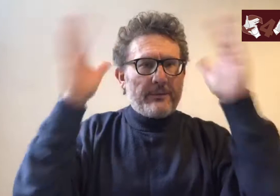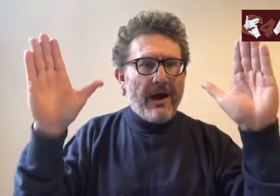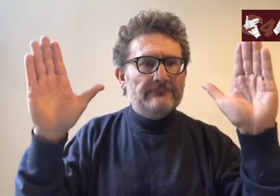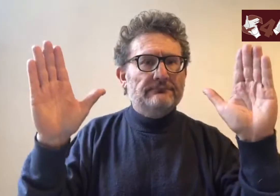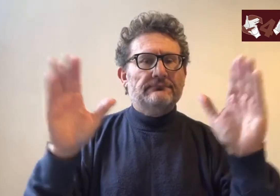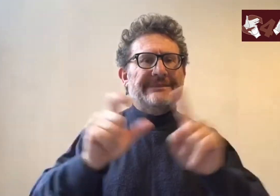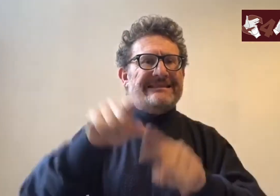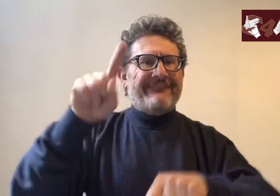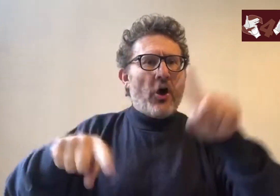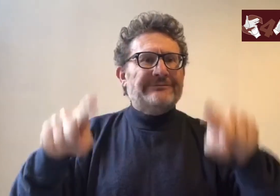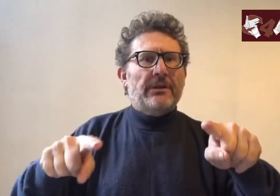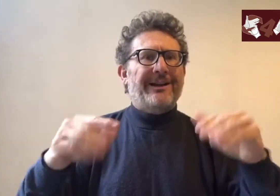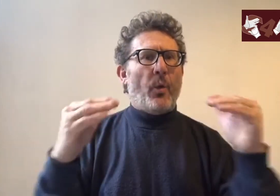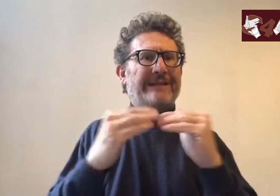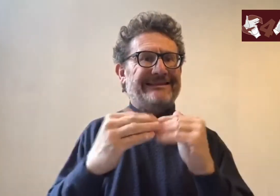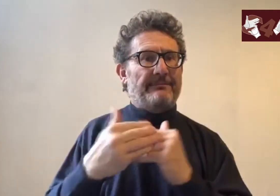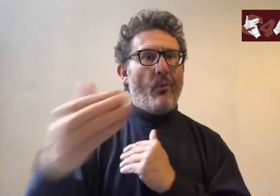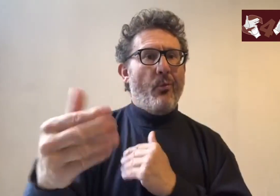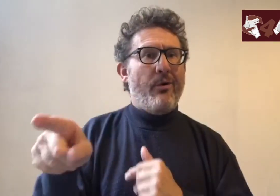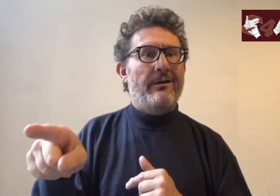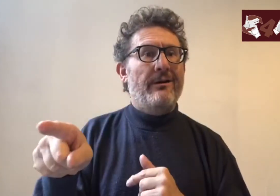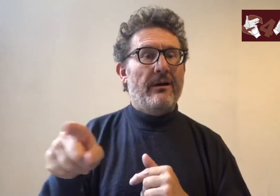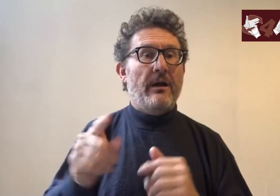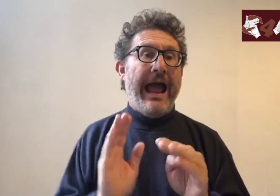London and the Southeast because people are more open-minded, there's more equality and